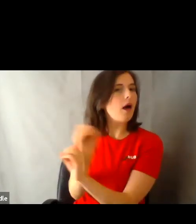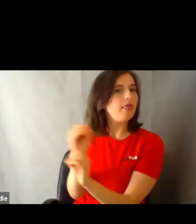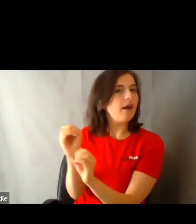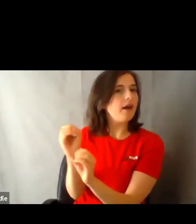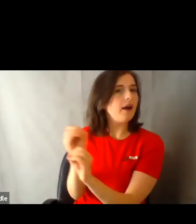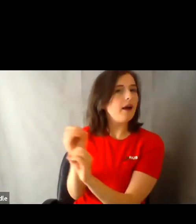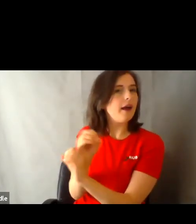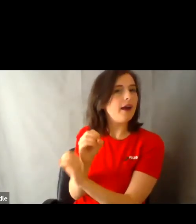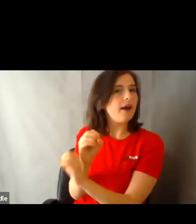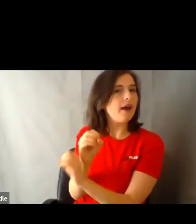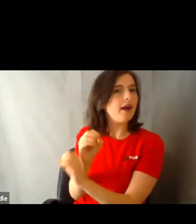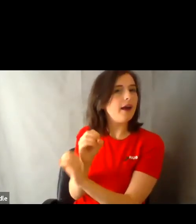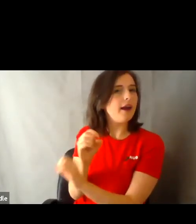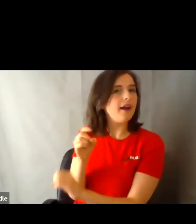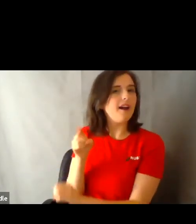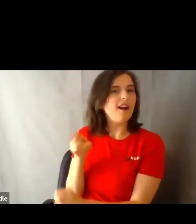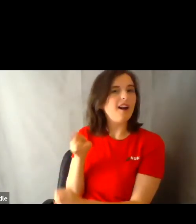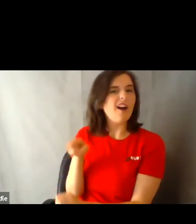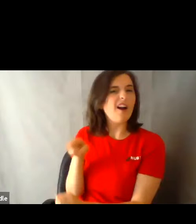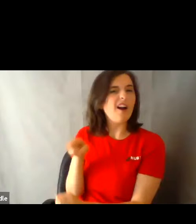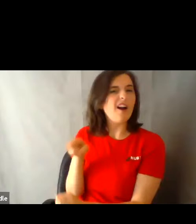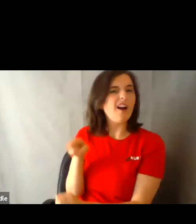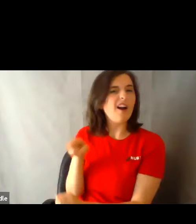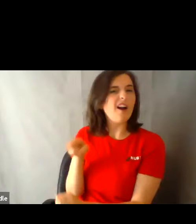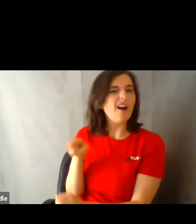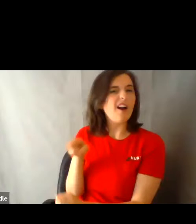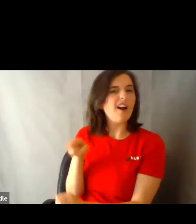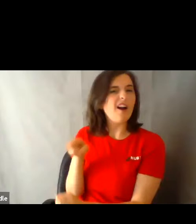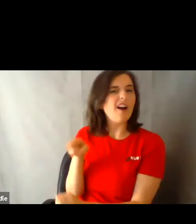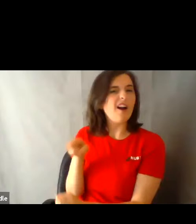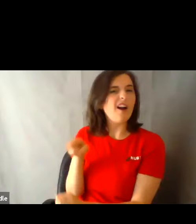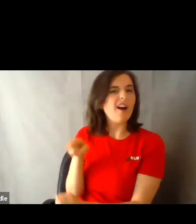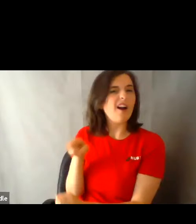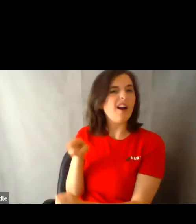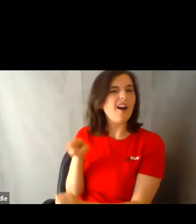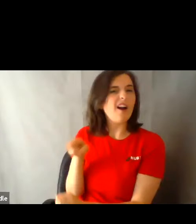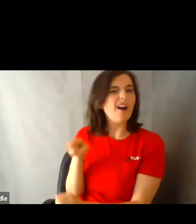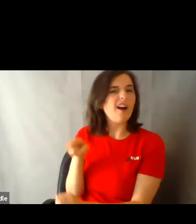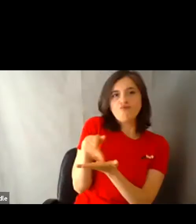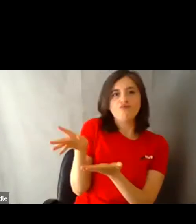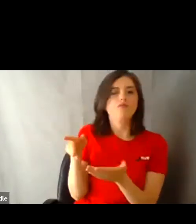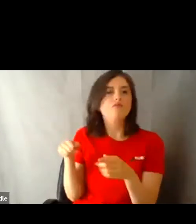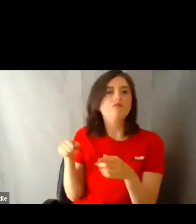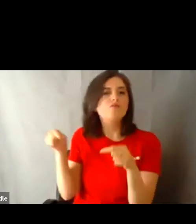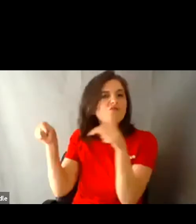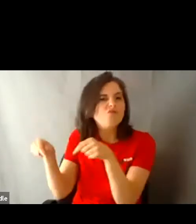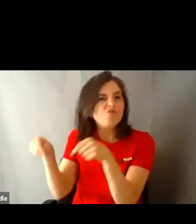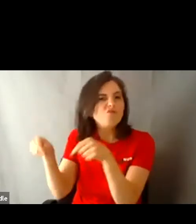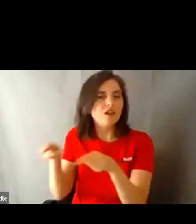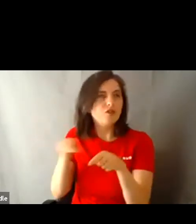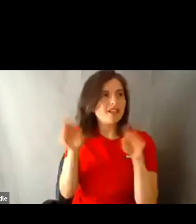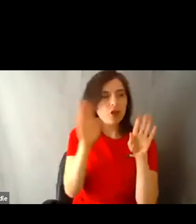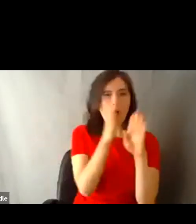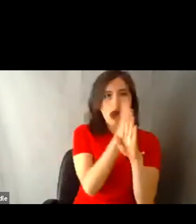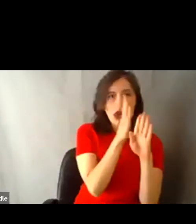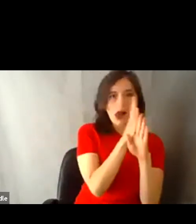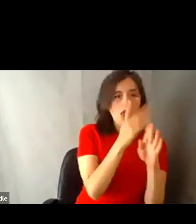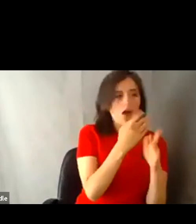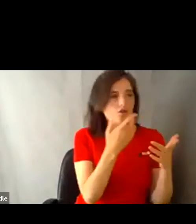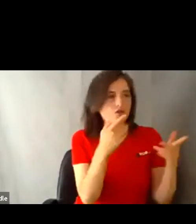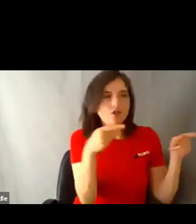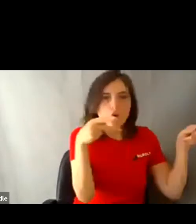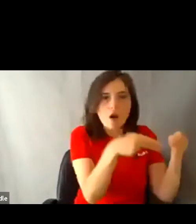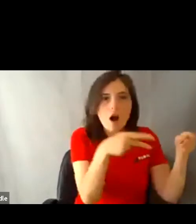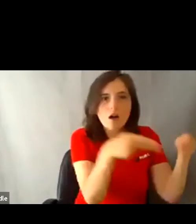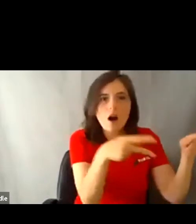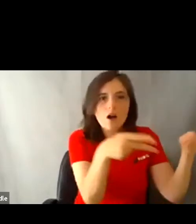those refugees. It's all these people that they were trying to cast aspersions on to cover their own backs, while they absolutely went